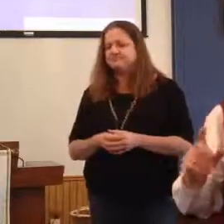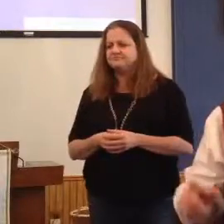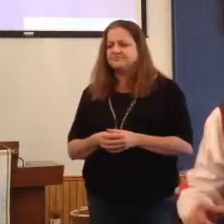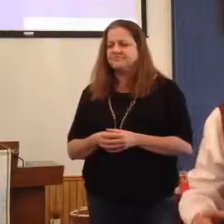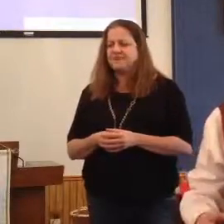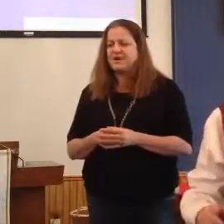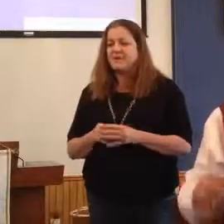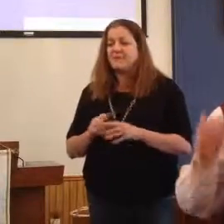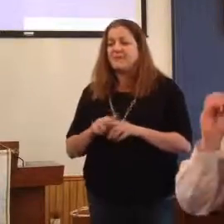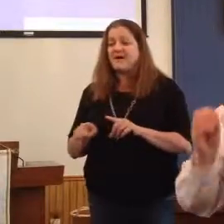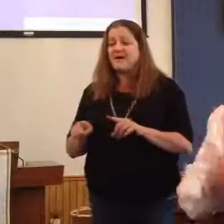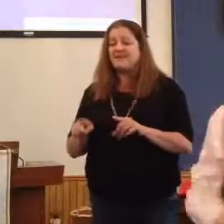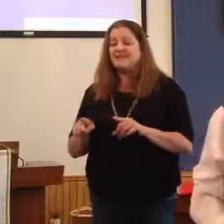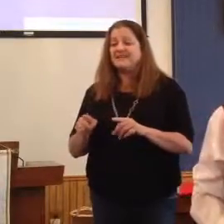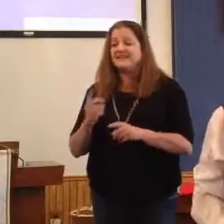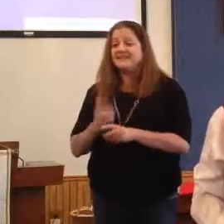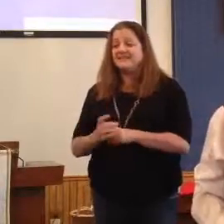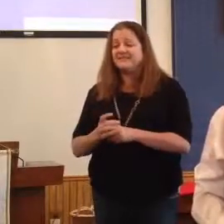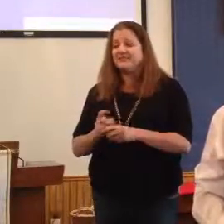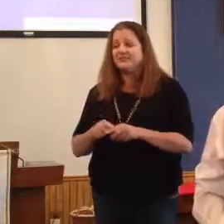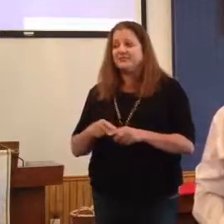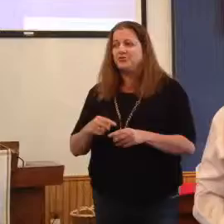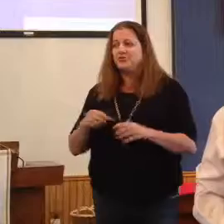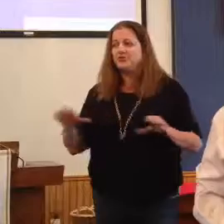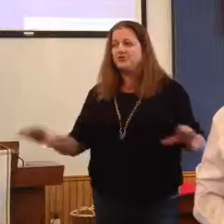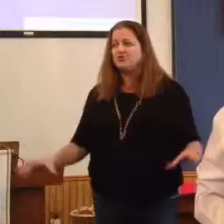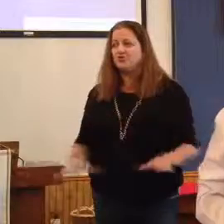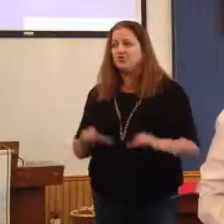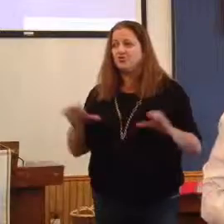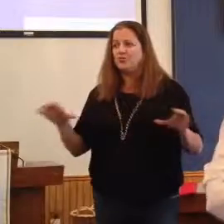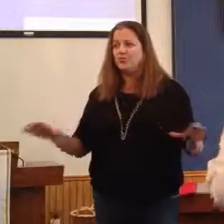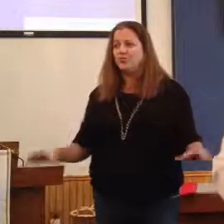very difficult to implement.